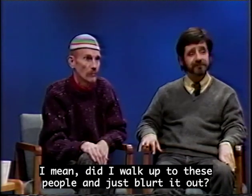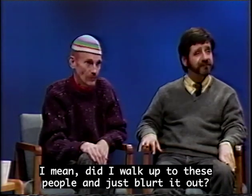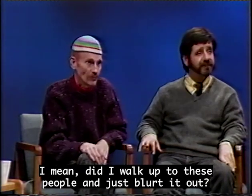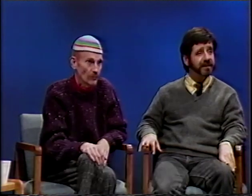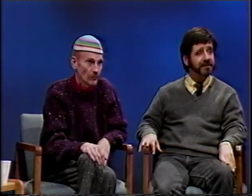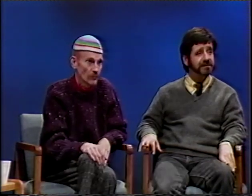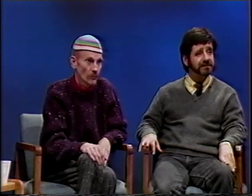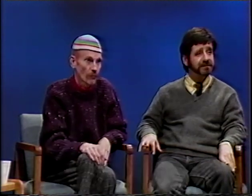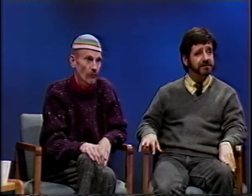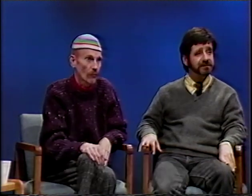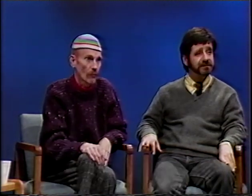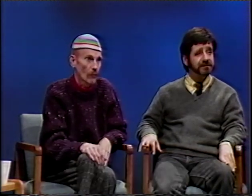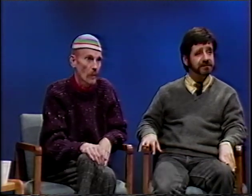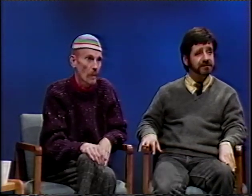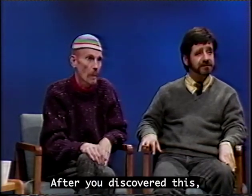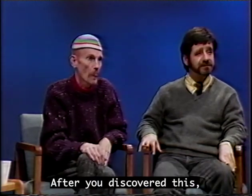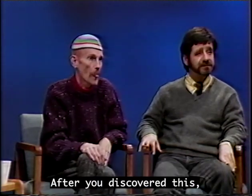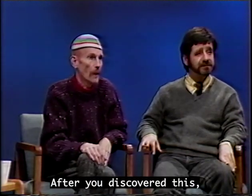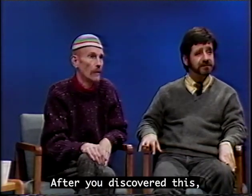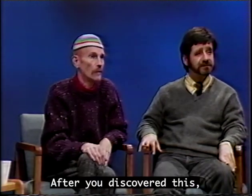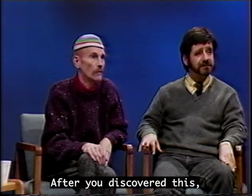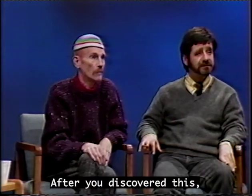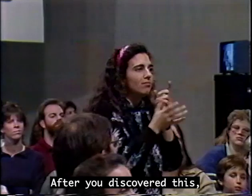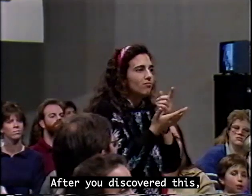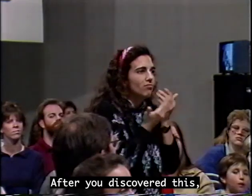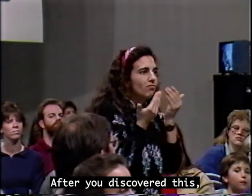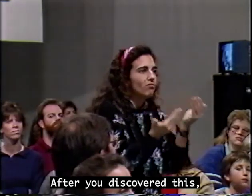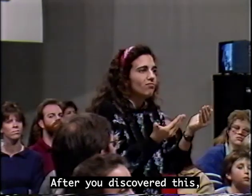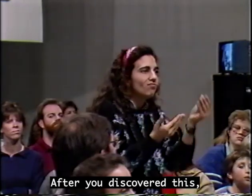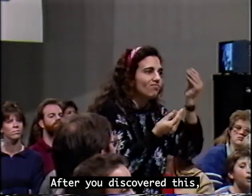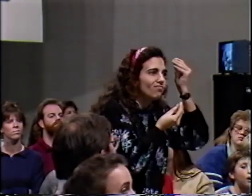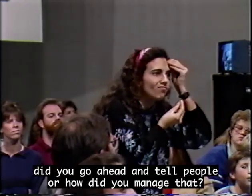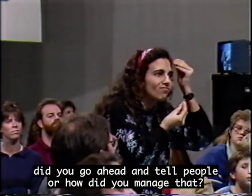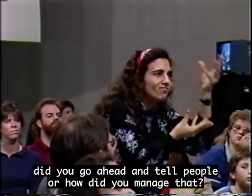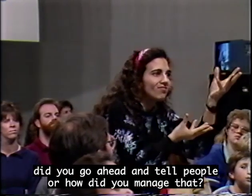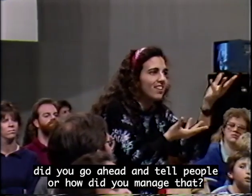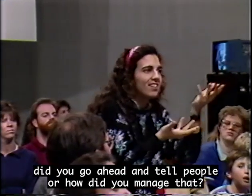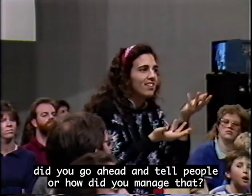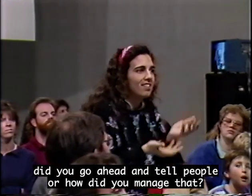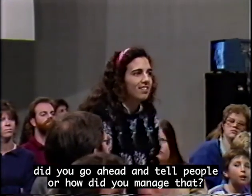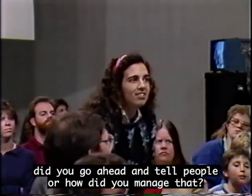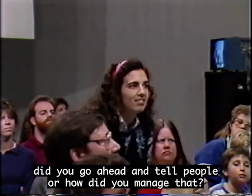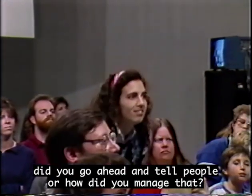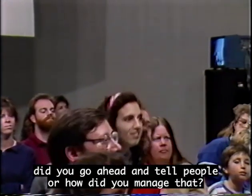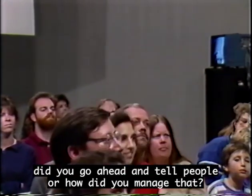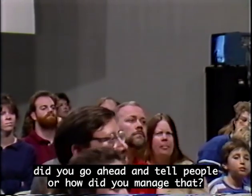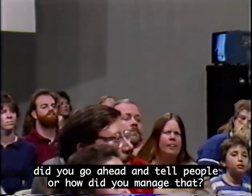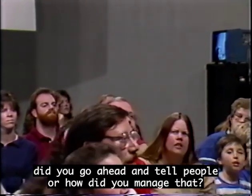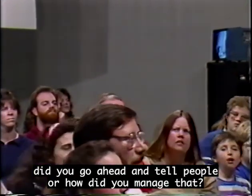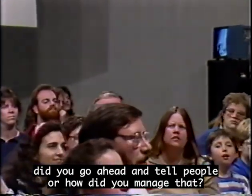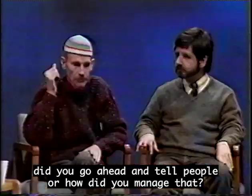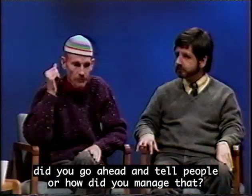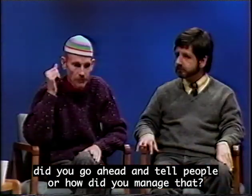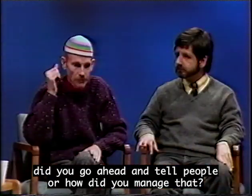out? Yeah, after you discovered this, did you go ahead and tell people, or how did you manage